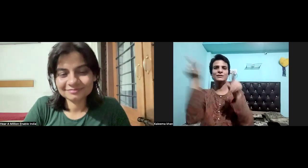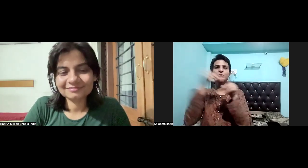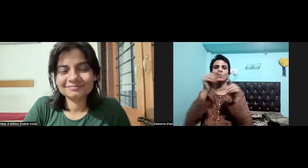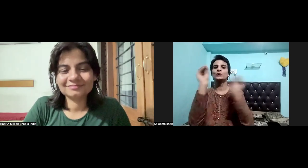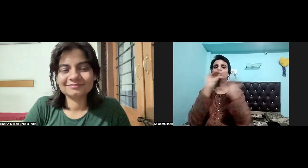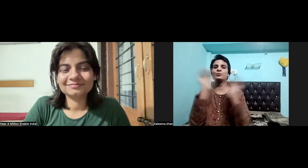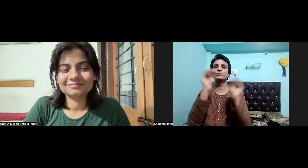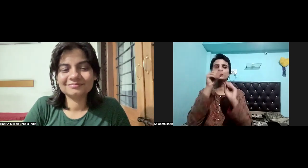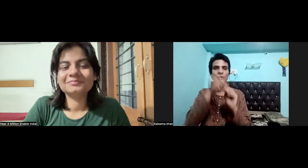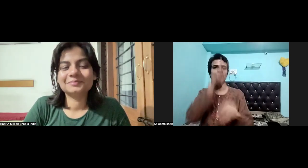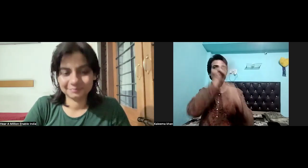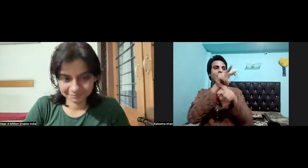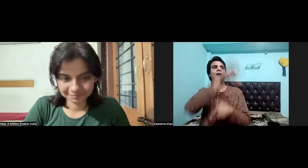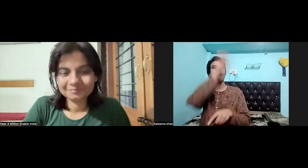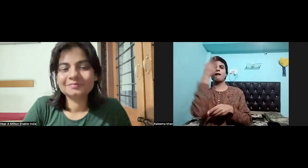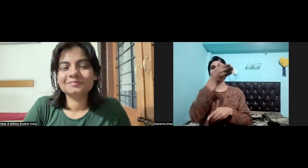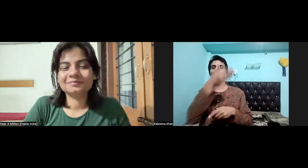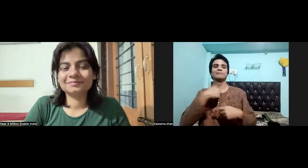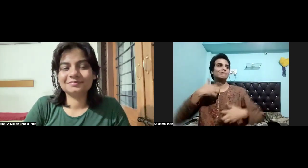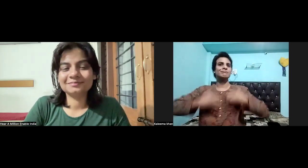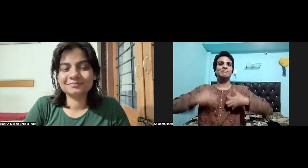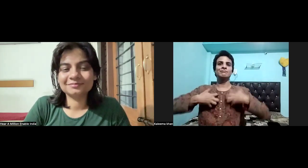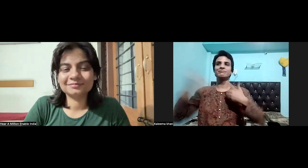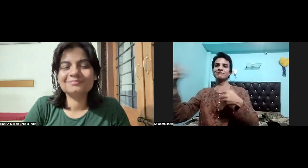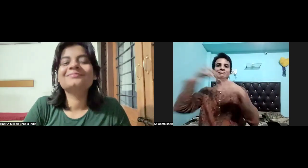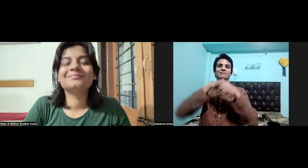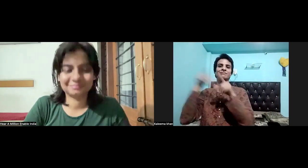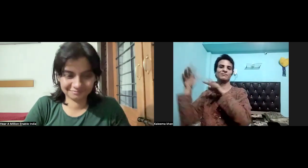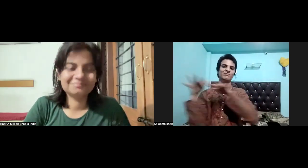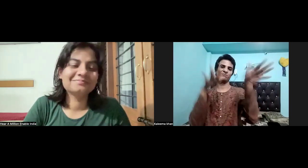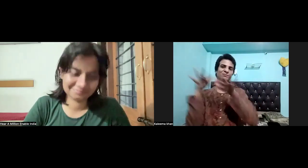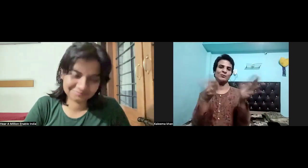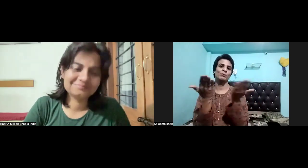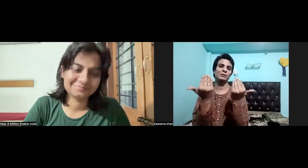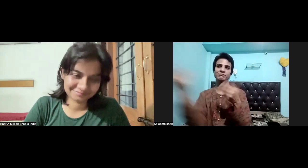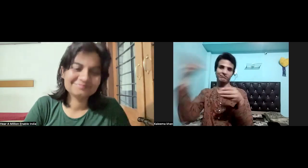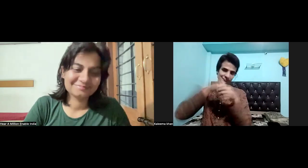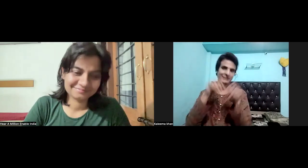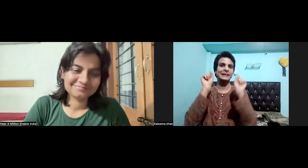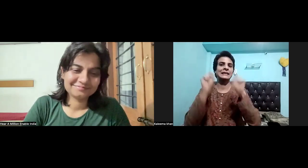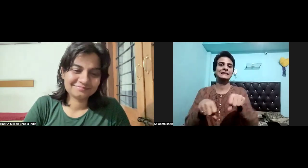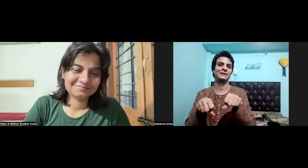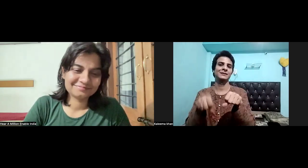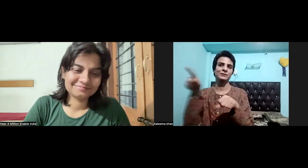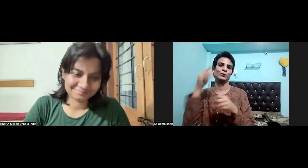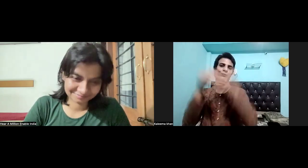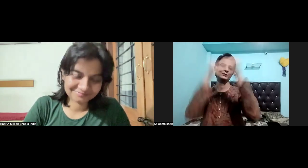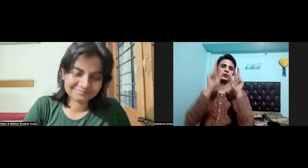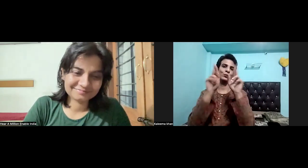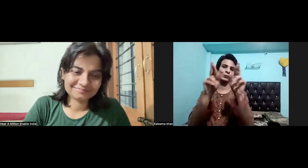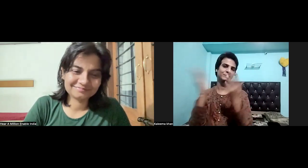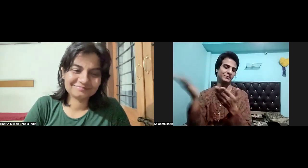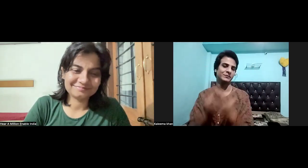engage. But the desire is to learn, the desire is to grow. So I want more and more